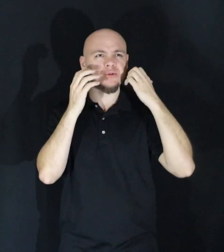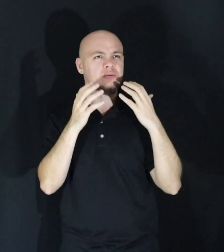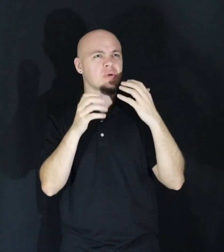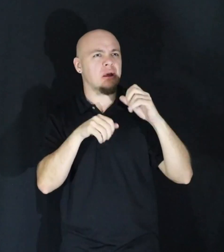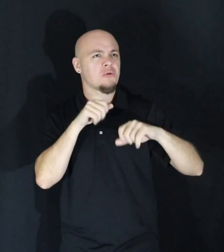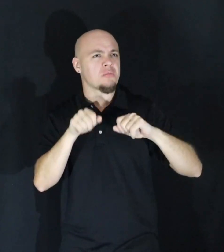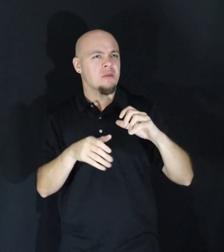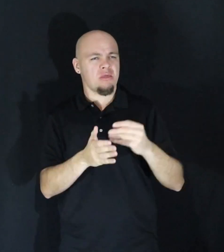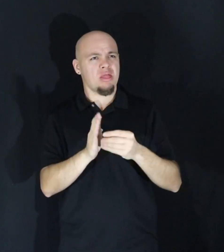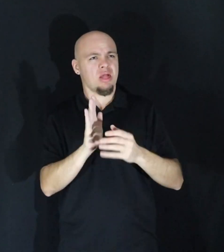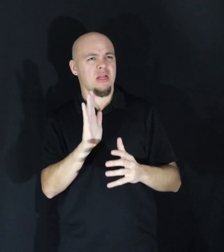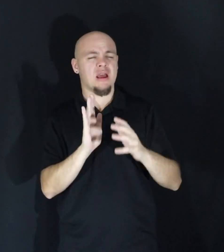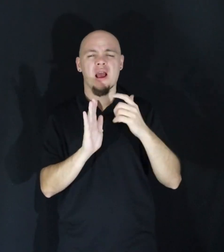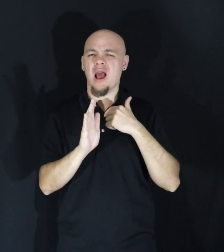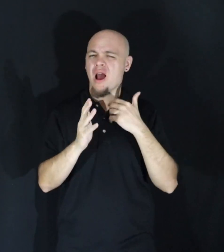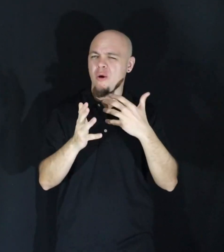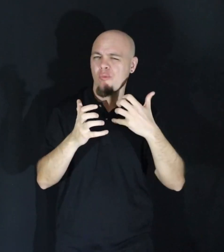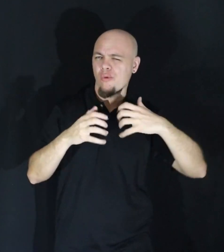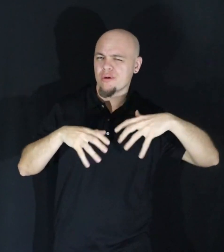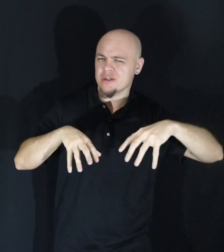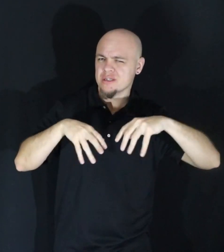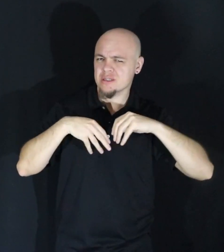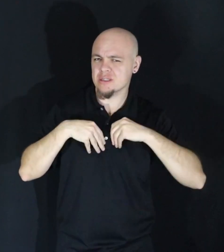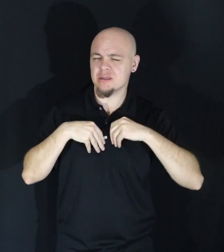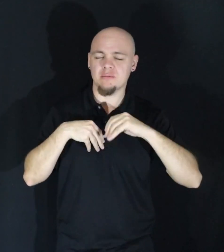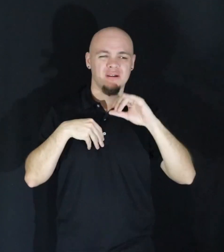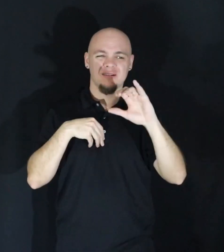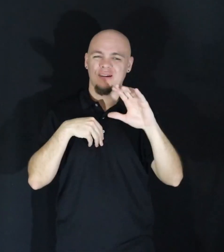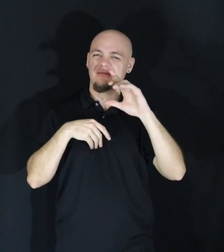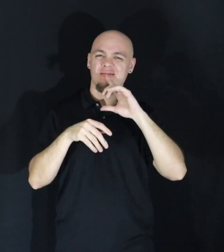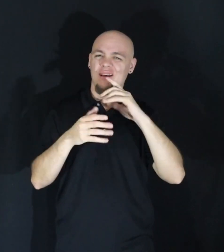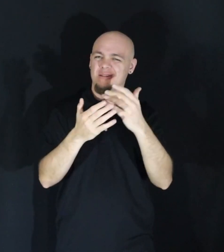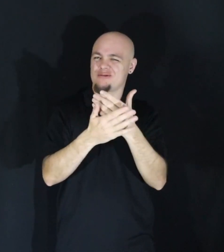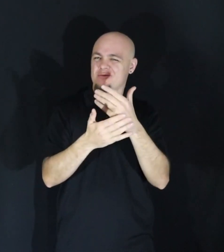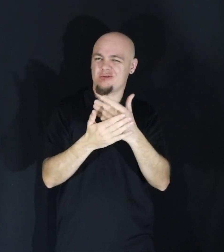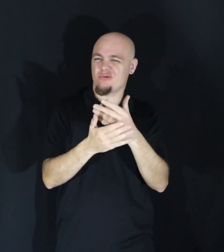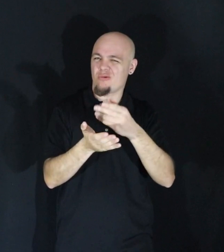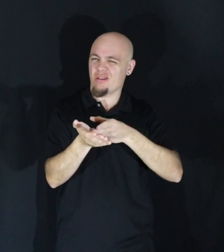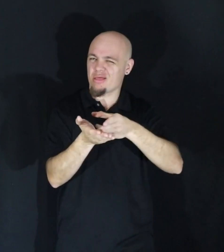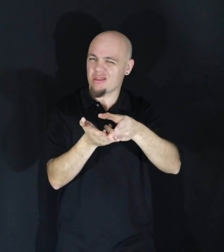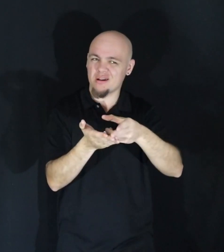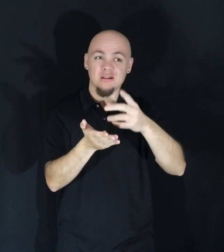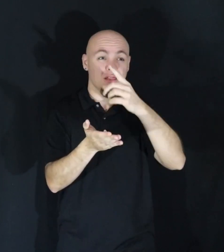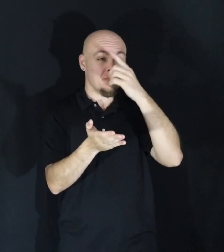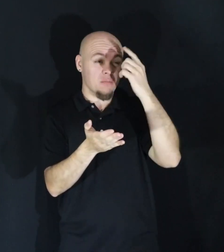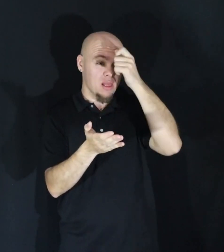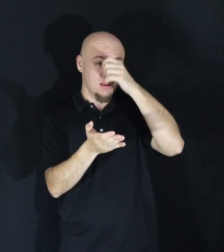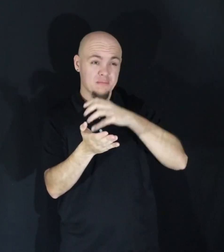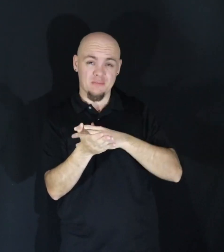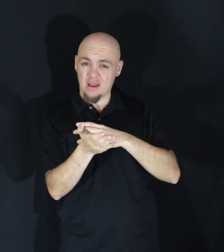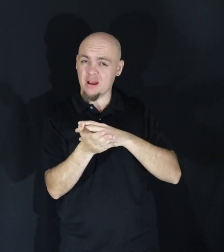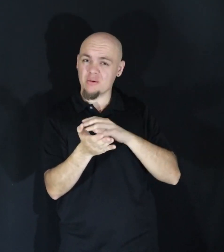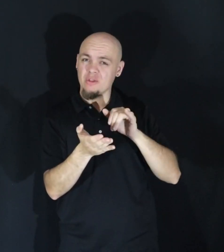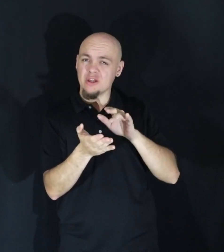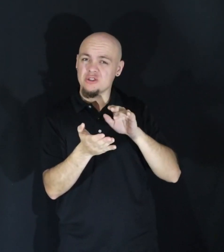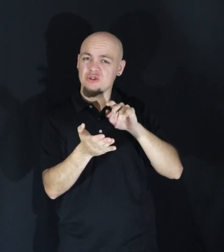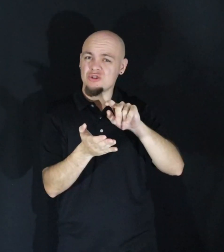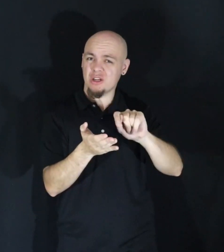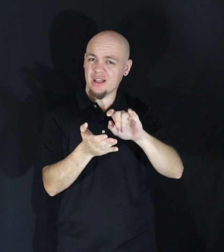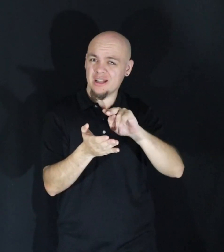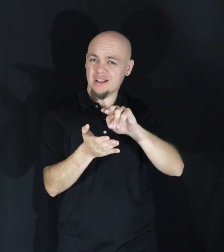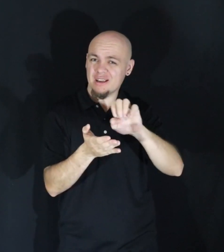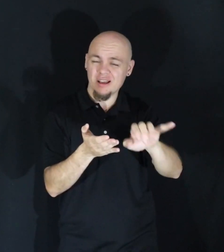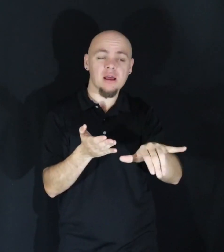bicycles. Hey, I just want to be accepted, not as new as authentic, said the black man with the jitney. Before the